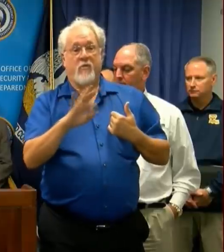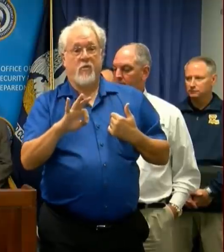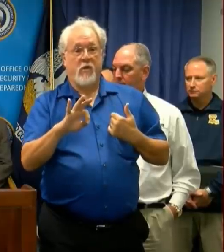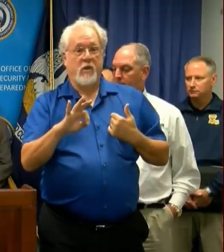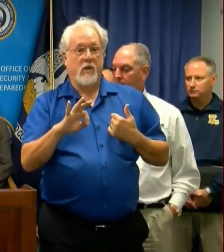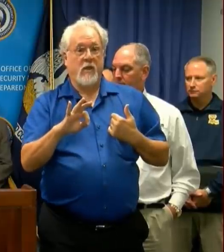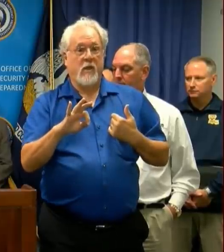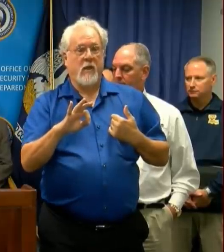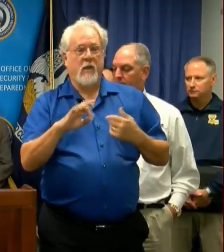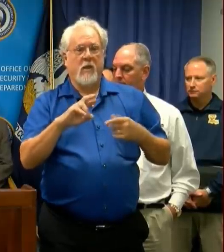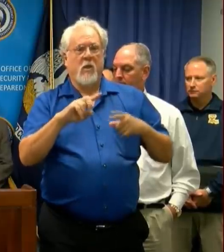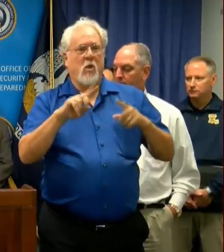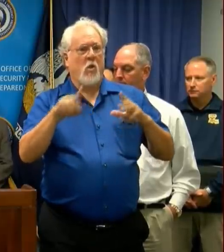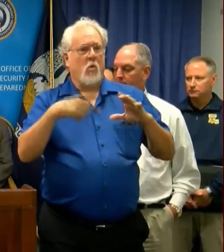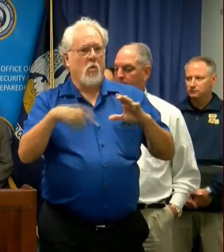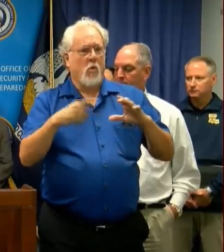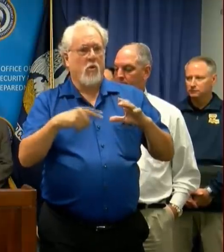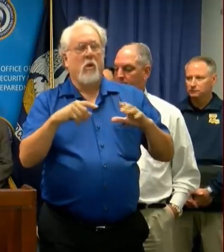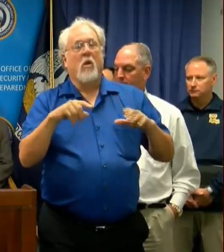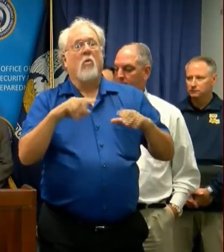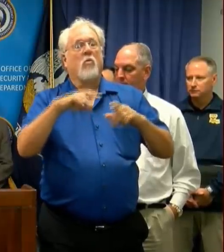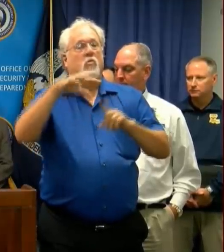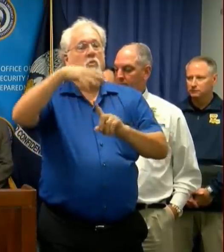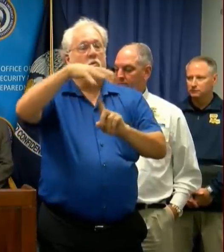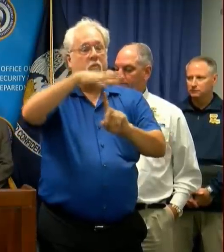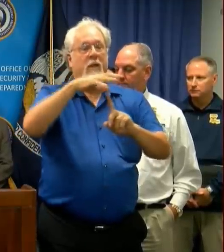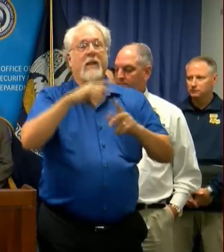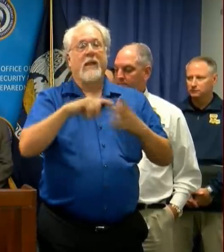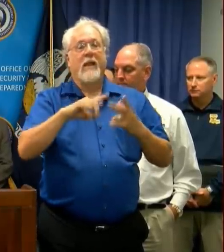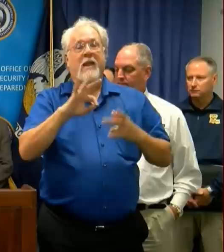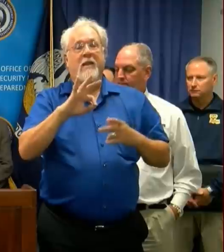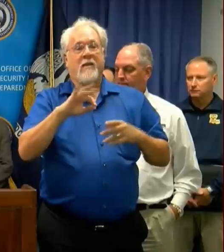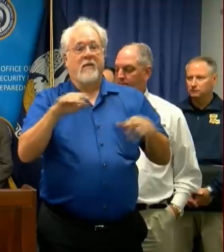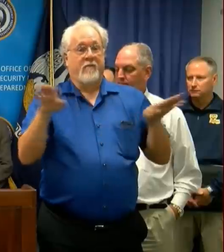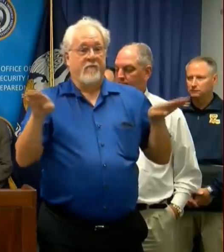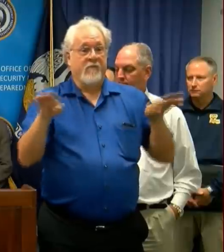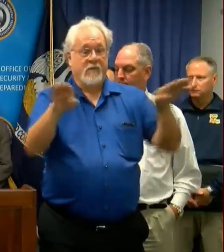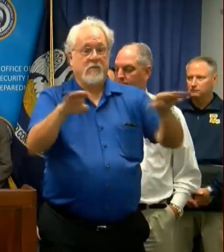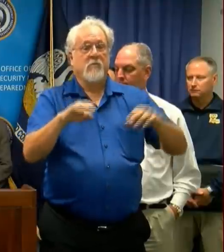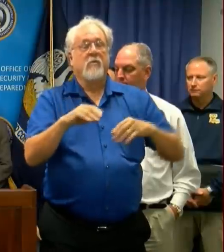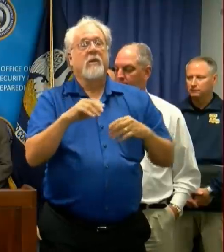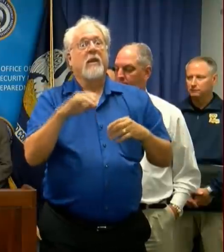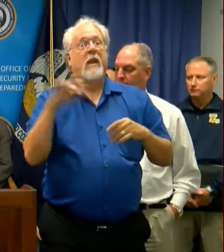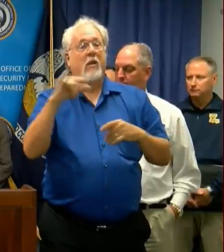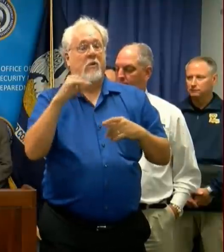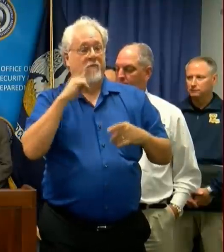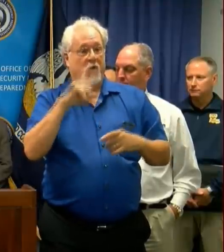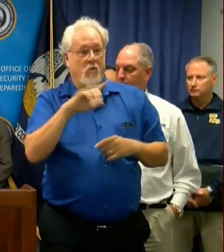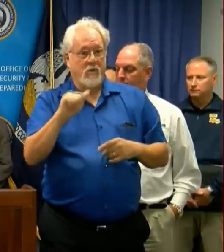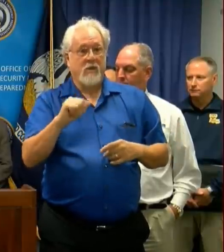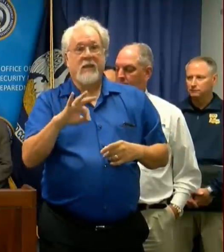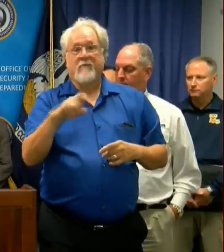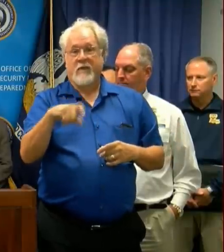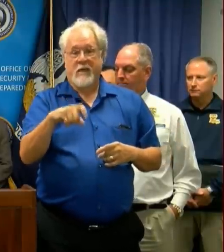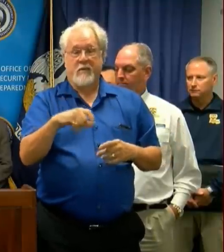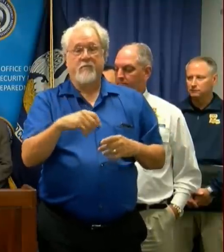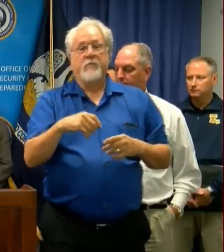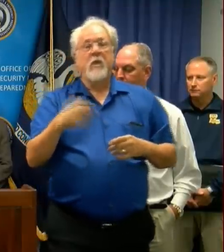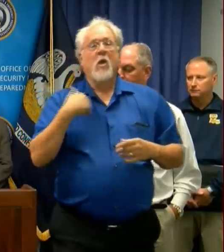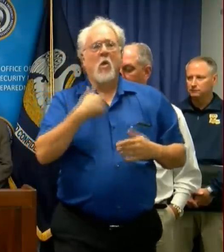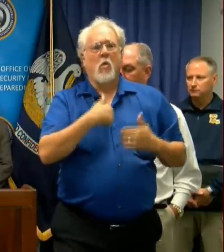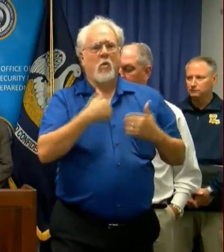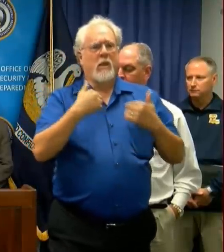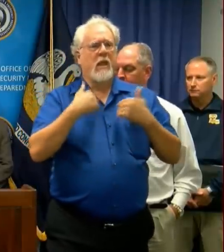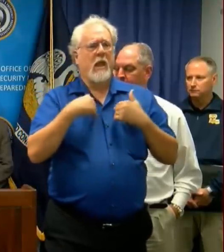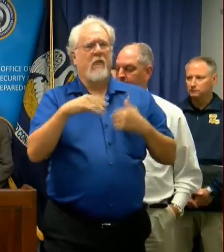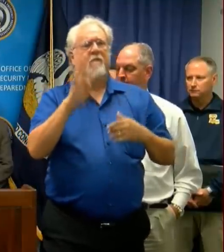39 rotary wing and 7 fixed wing aircraft available for search and rescue response missions in Louisiana if needed. And we